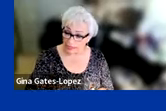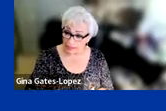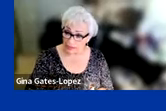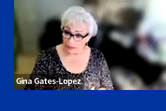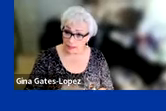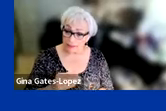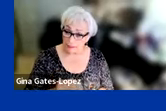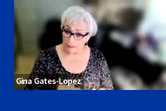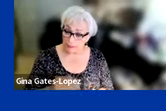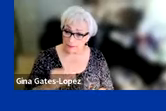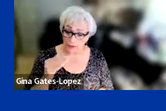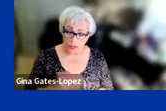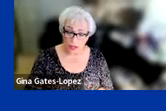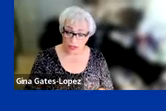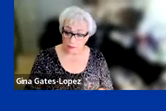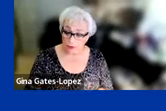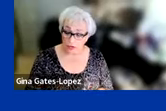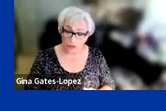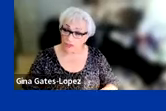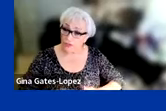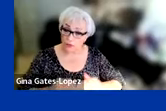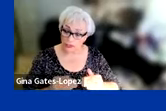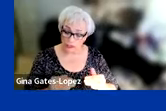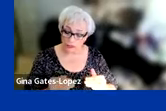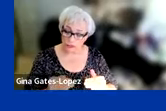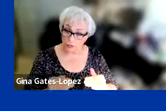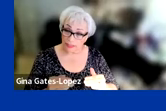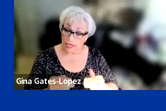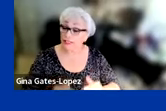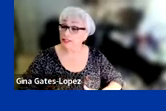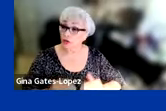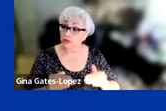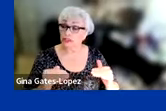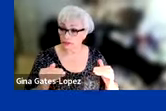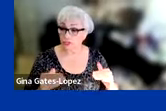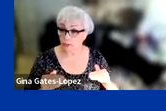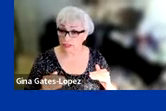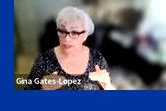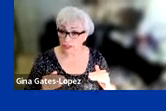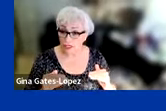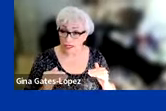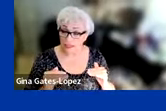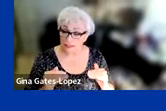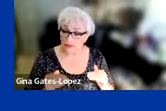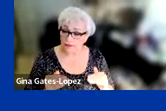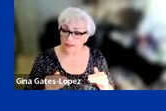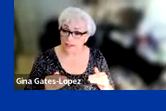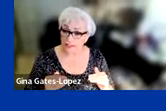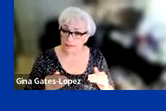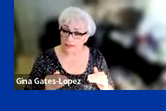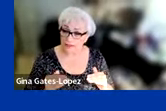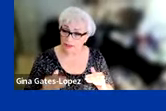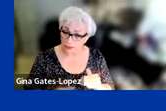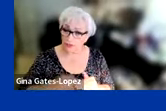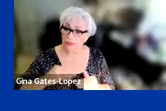they're at. Some people are only gonna want to learn so much and can only learn so much. And it's unfair to